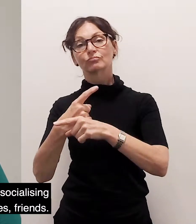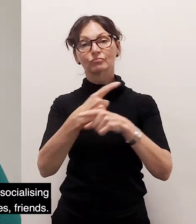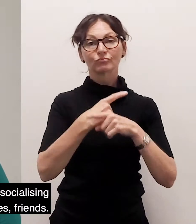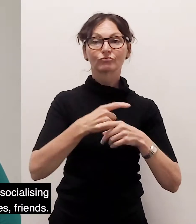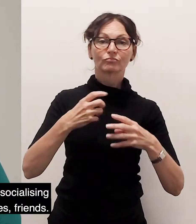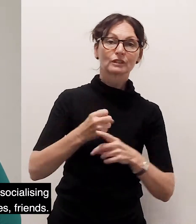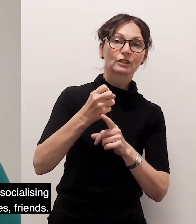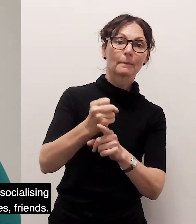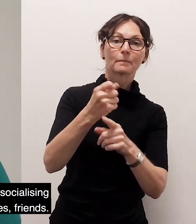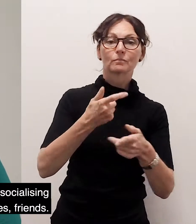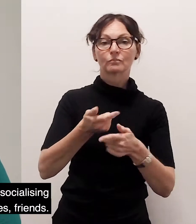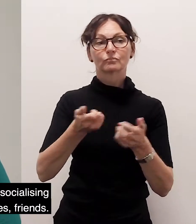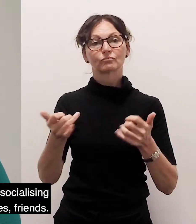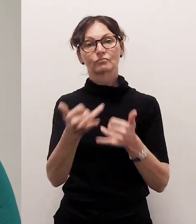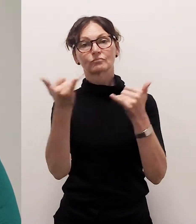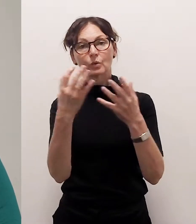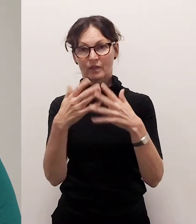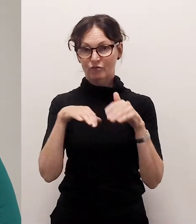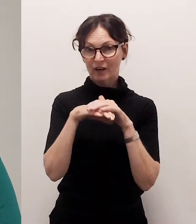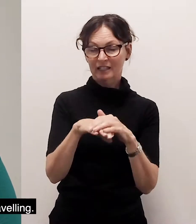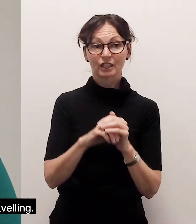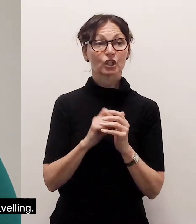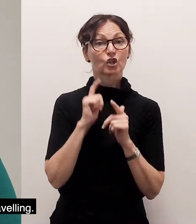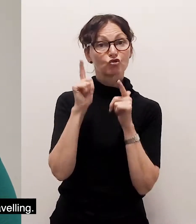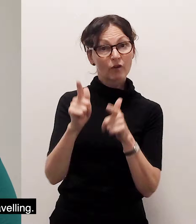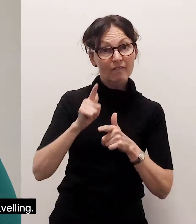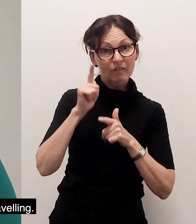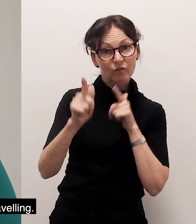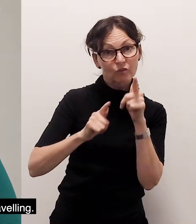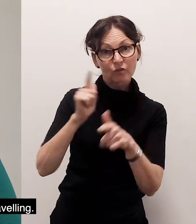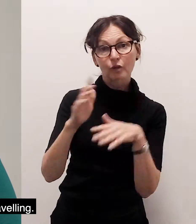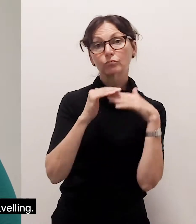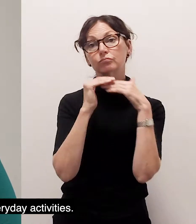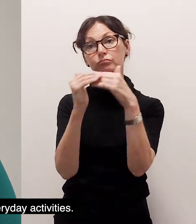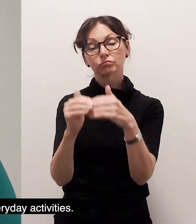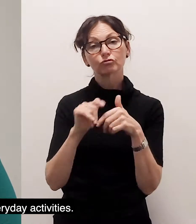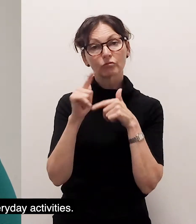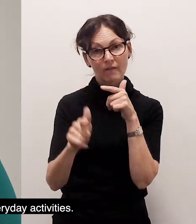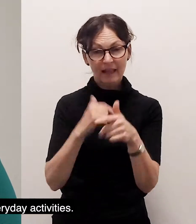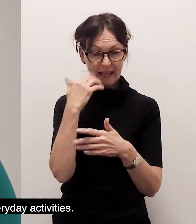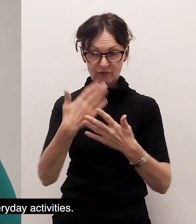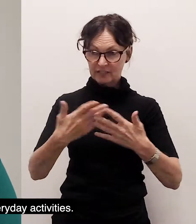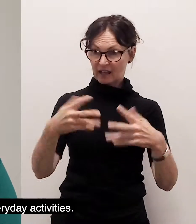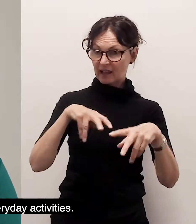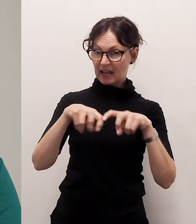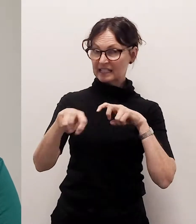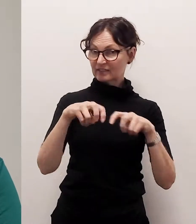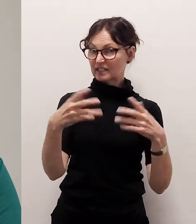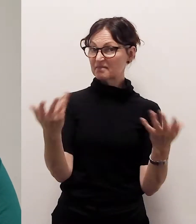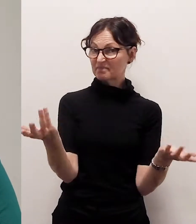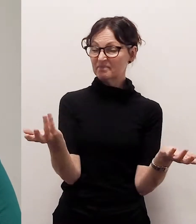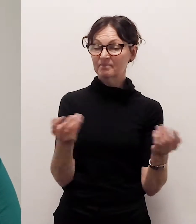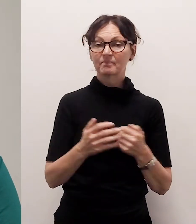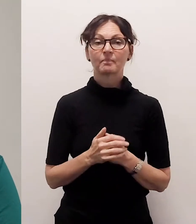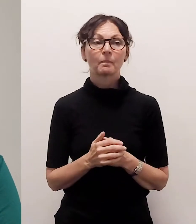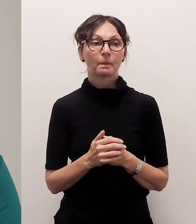Yeah, there's socialising with colleagues, friends. There's travelling. There's a lot of everyday activities.